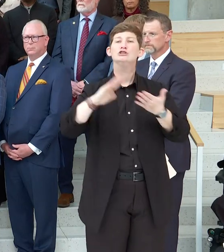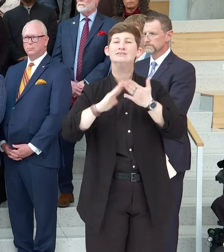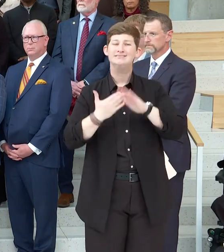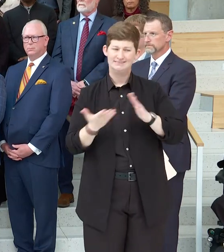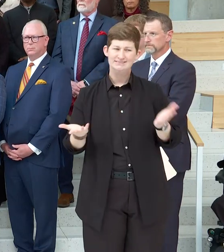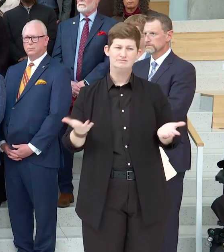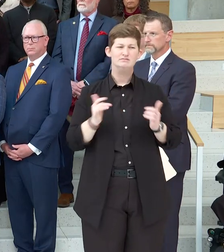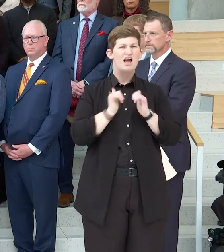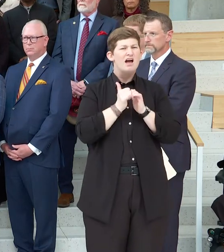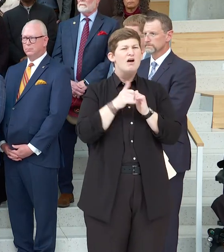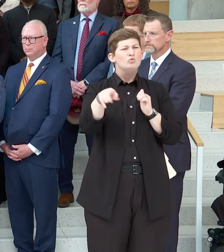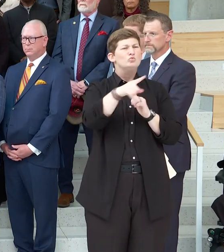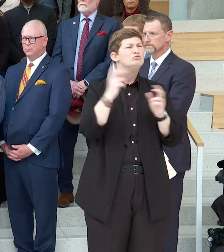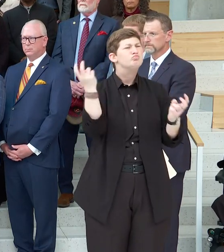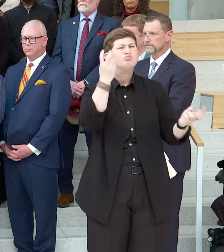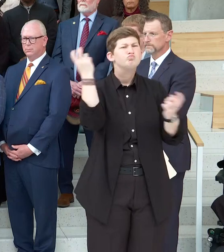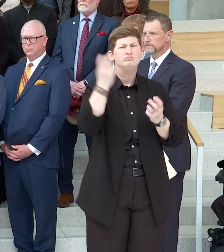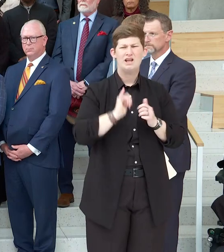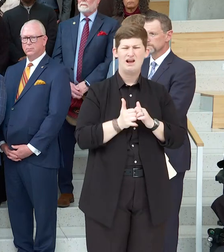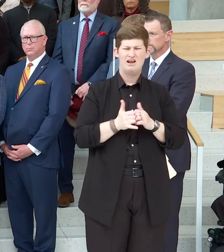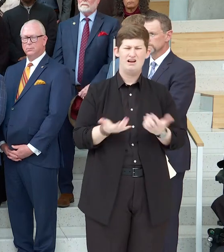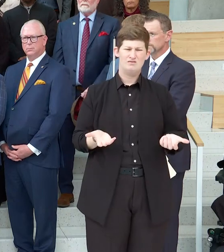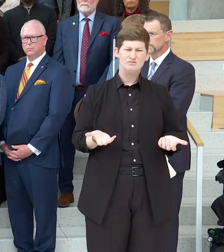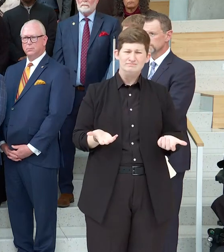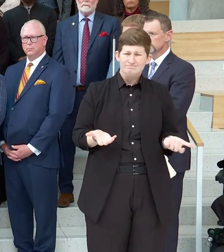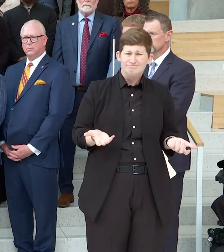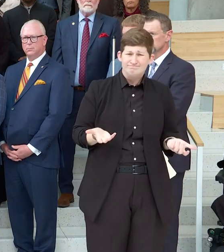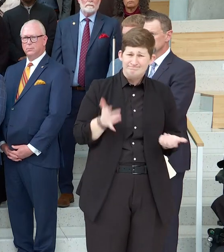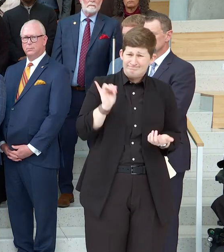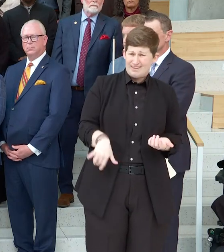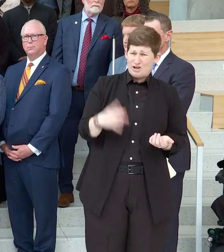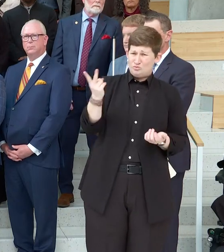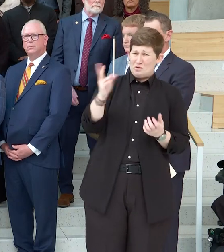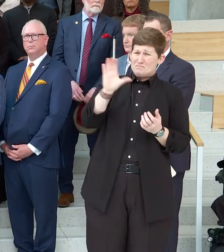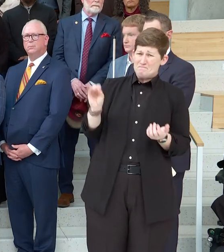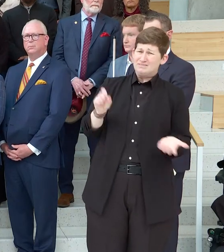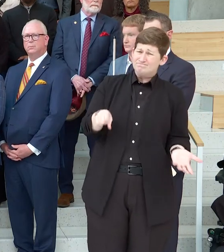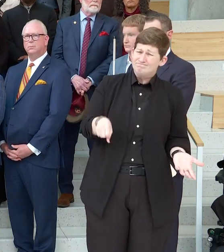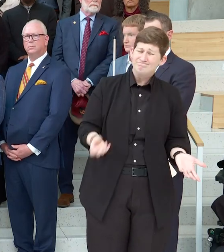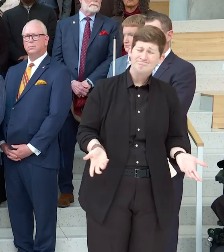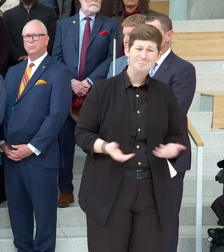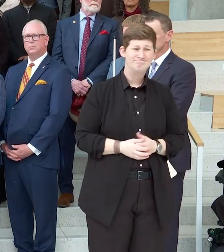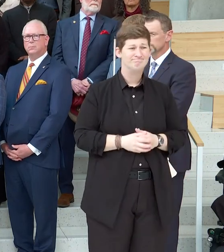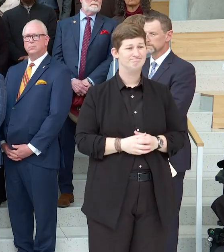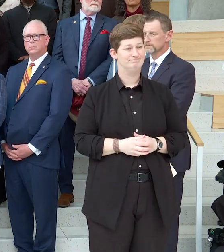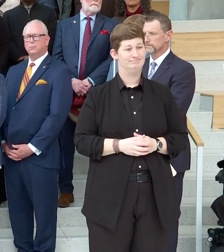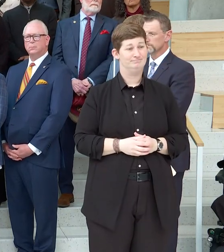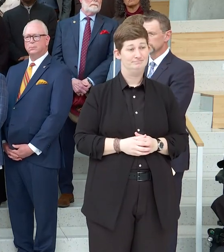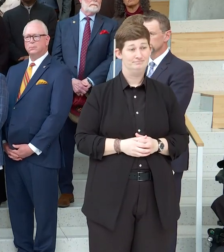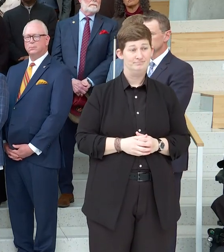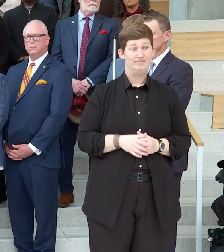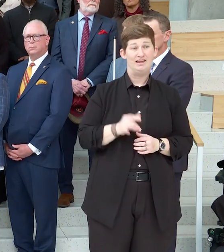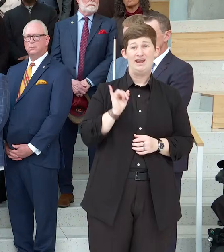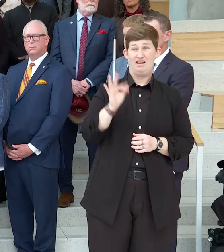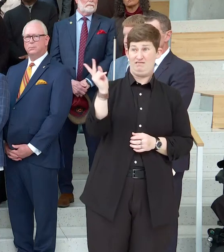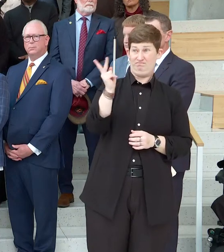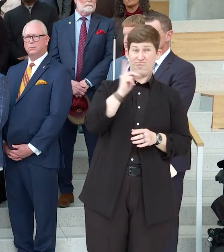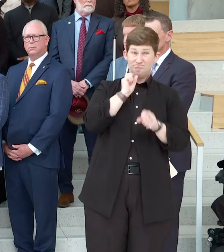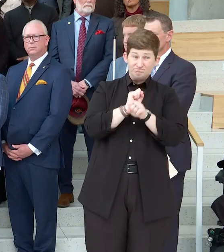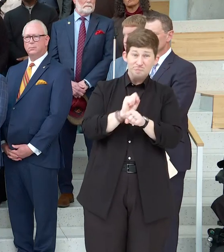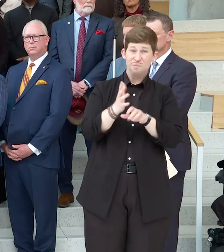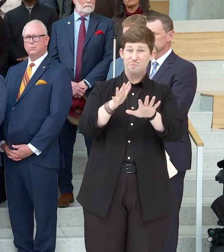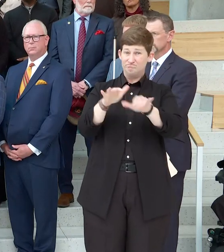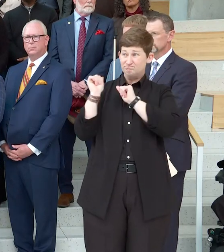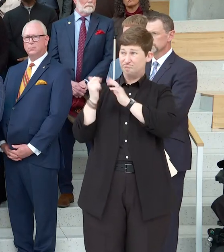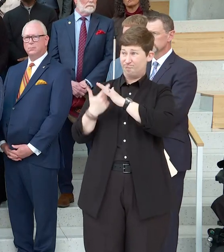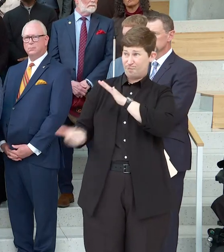pull up on your phone. The list is endless. The impact of these companies leaving Minneapolis is detrimental and reaches every corner